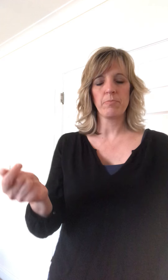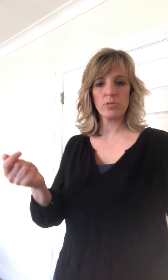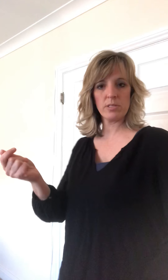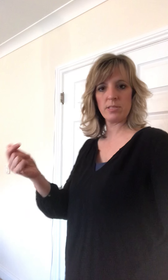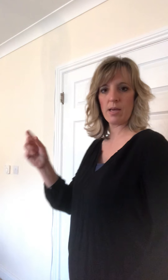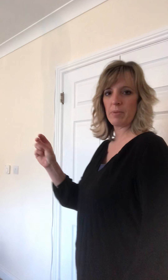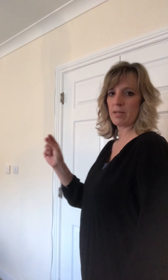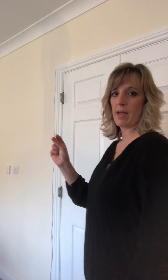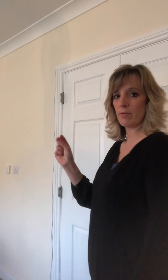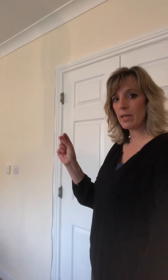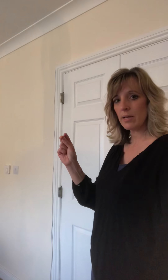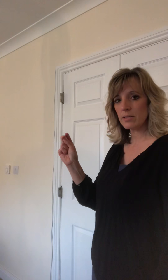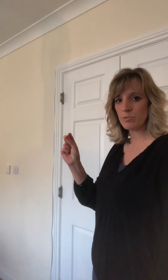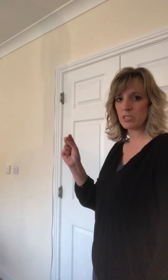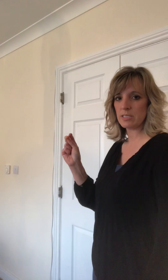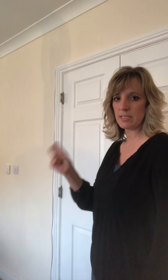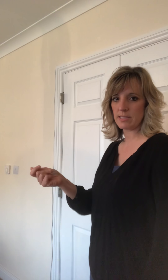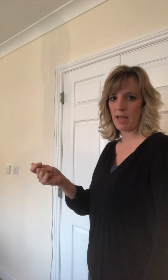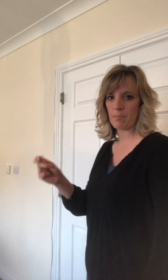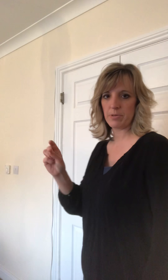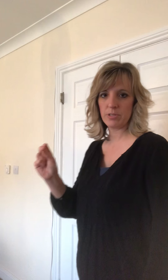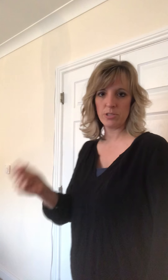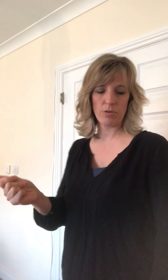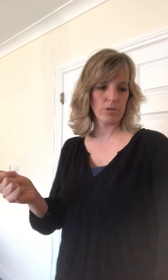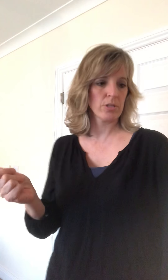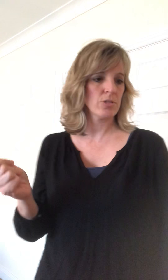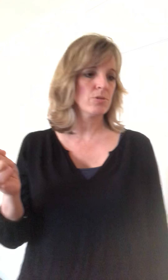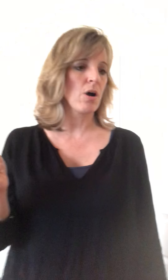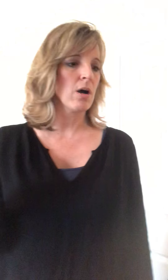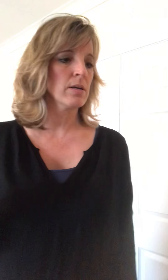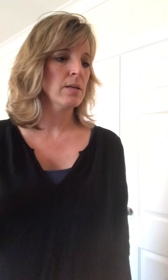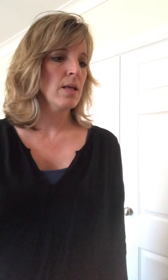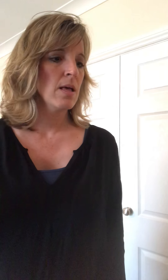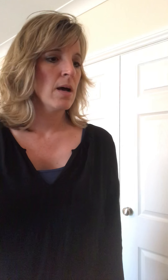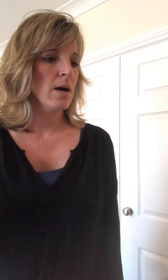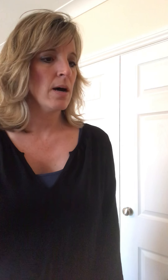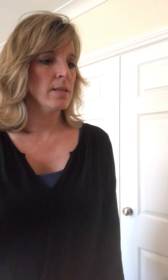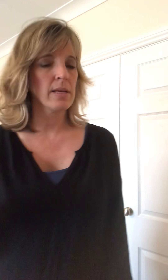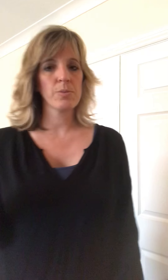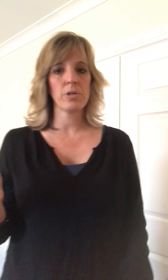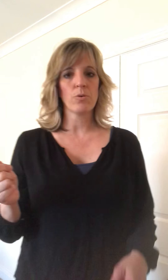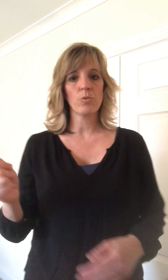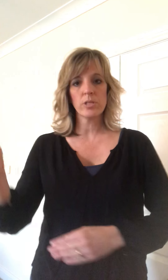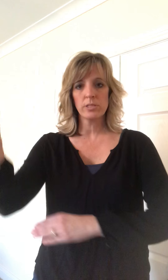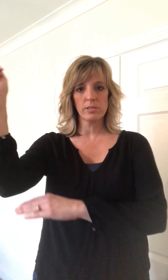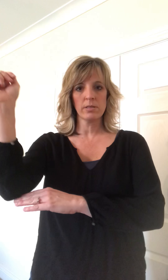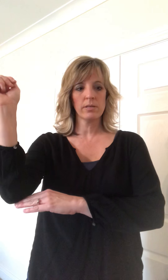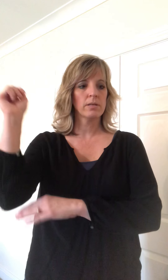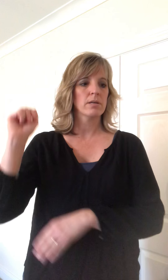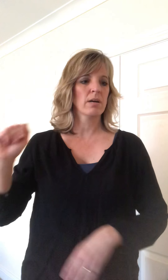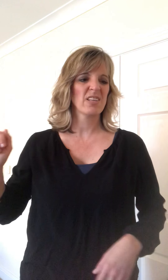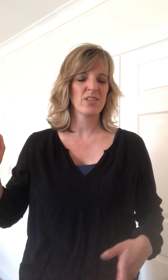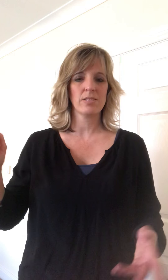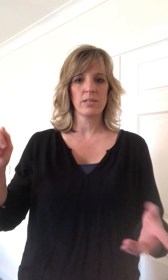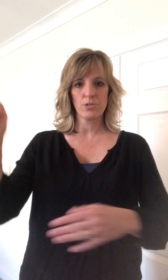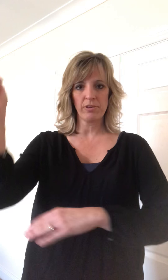Most of the time, nowadays, we just see snap. So you can do dog. The next one are woods. I should have done tree